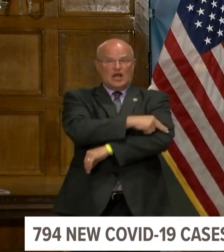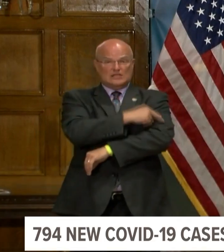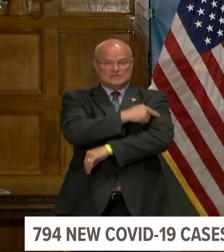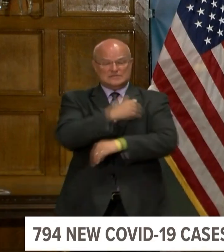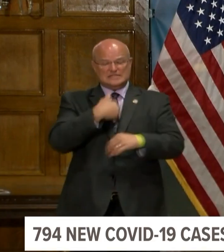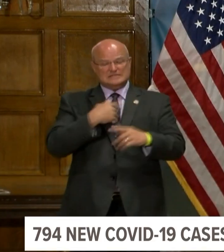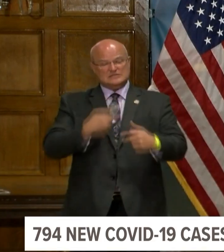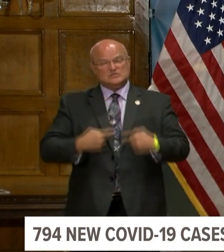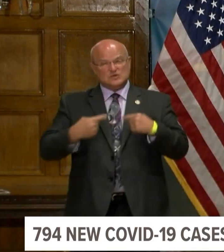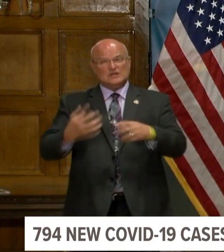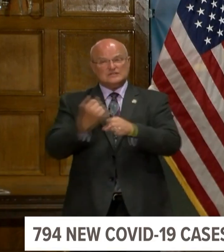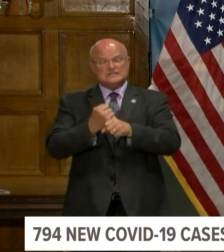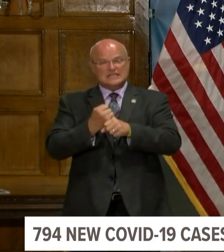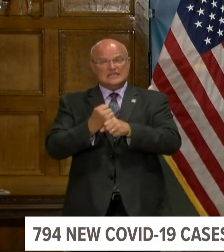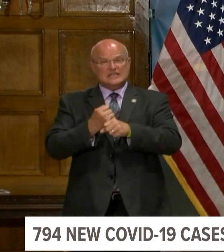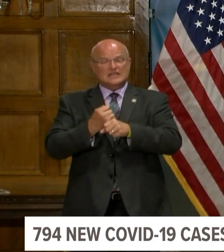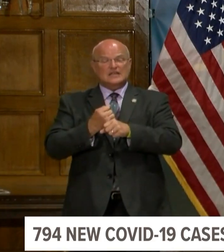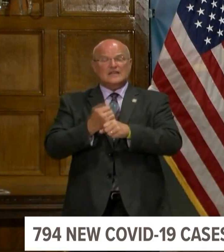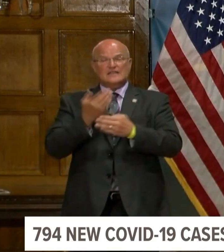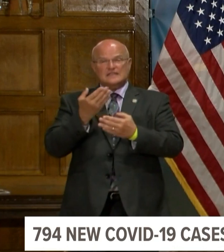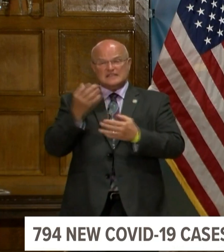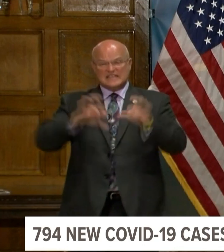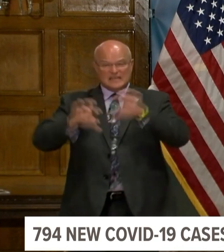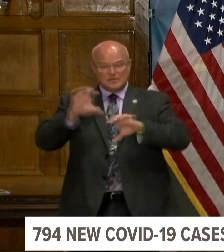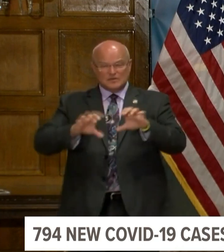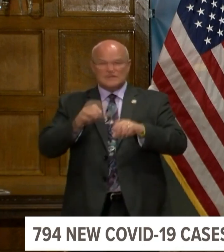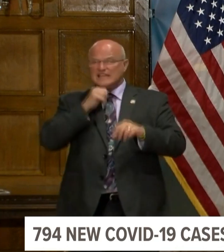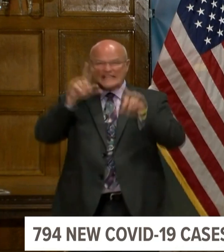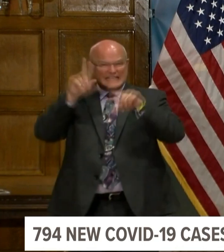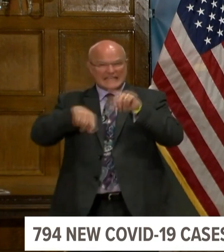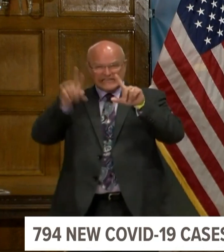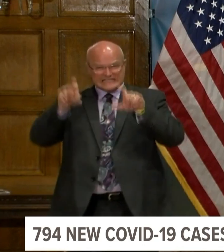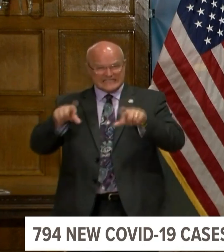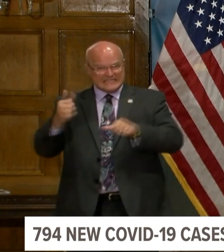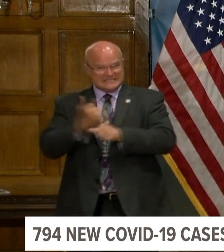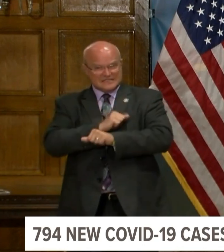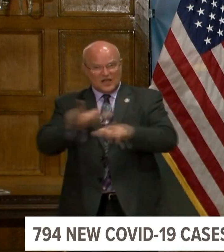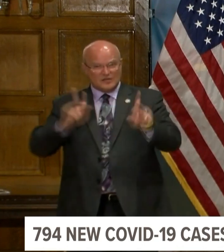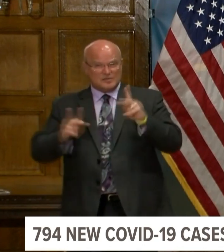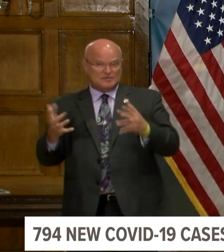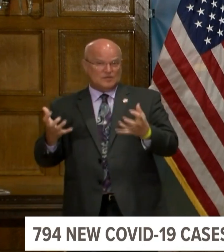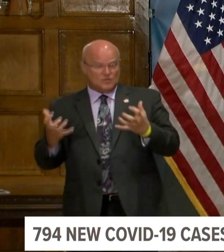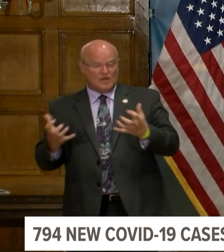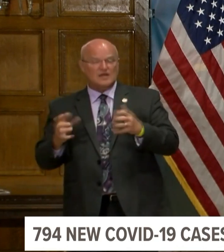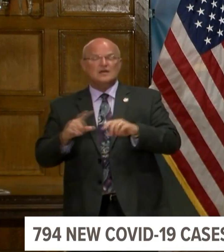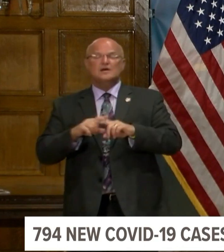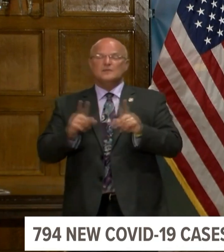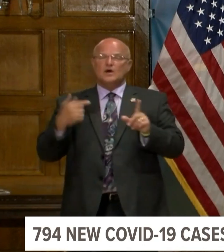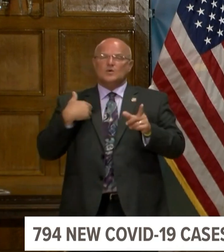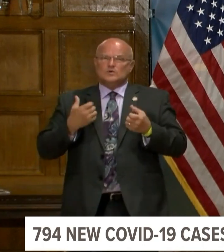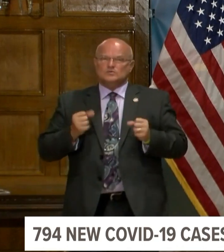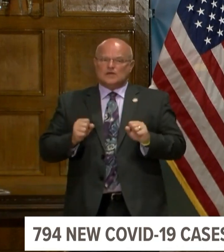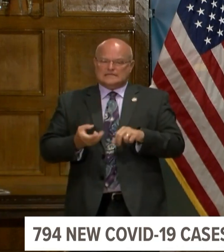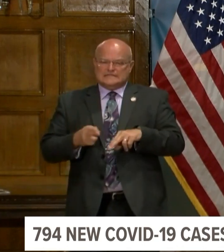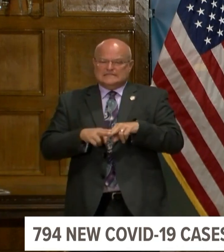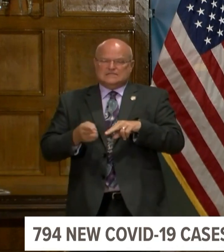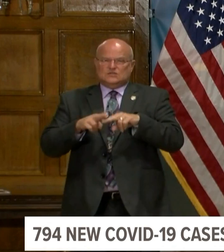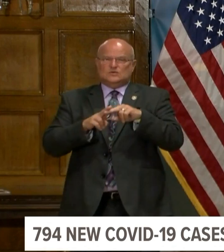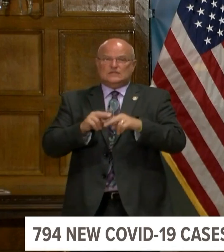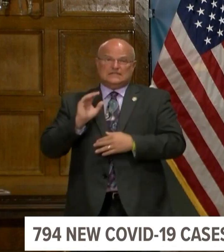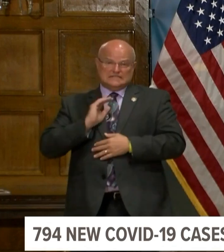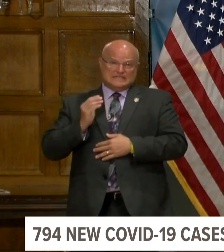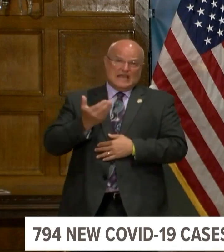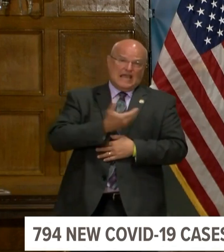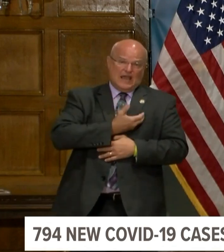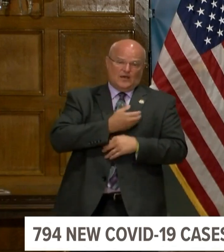are having struggles getting reagents, so they're not able to test everyone that they might want to test. So we're going to try and increase